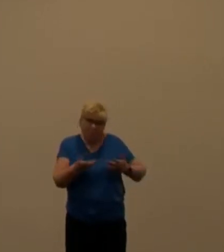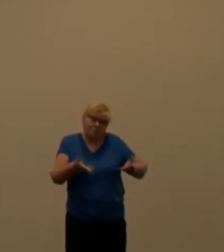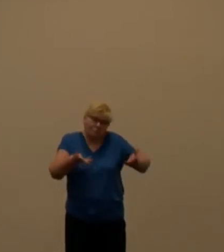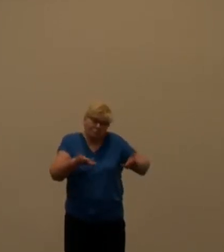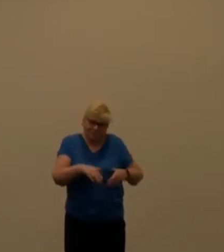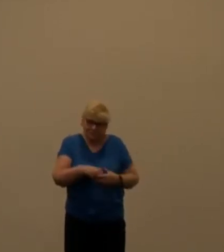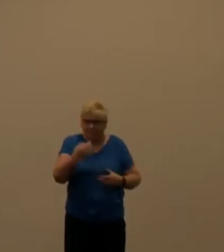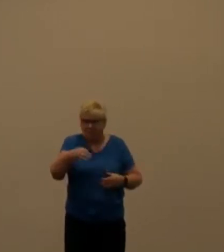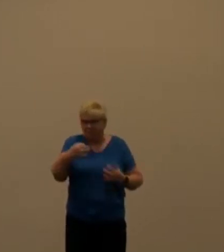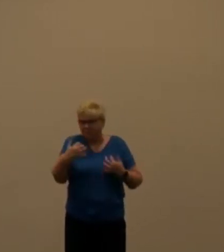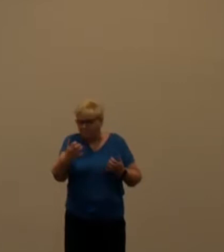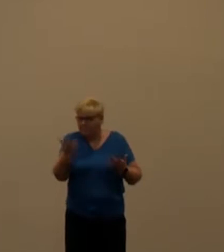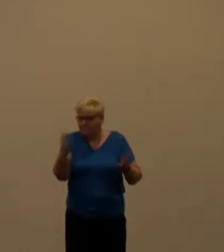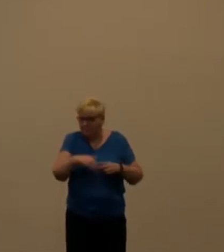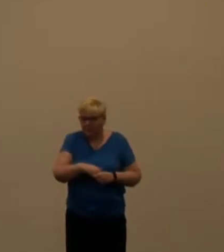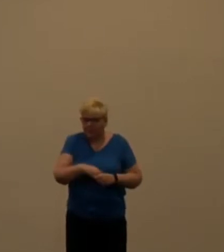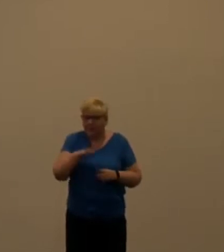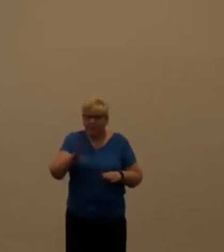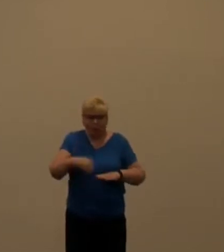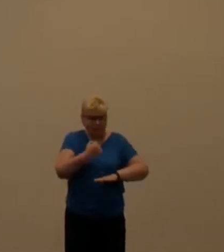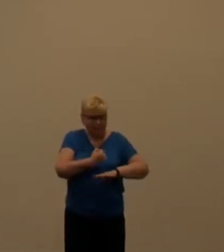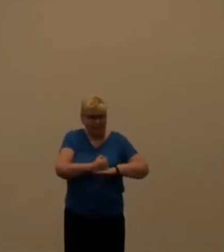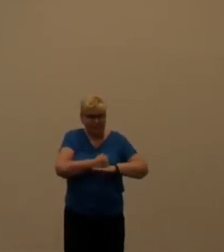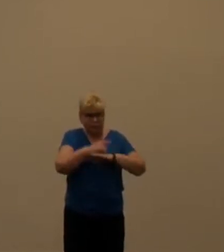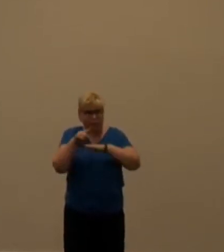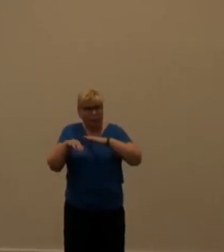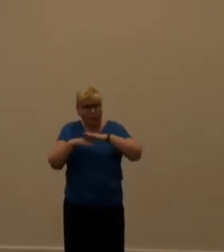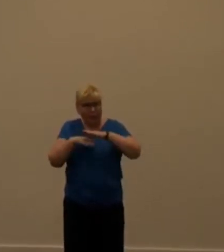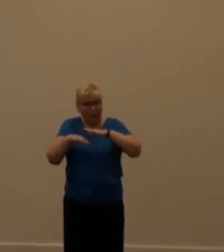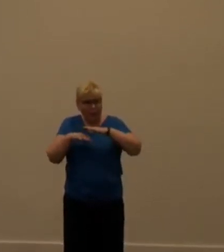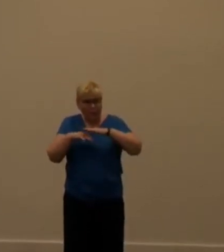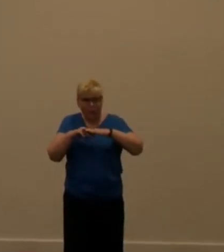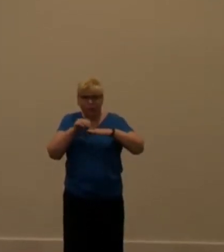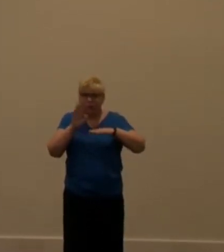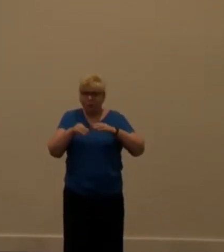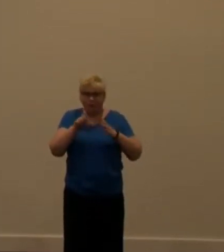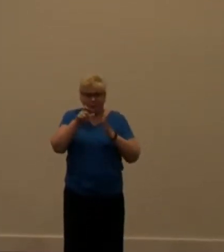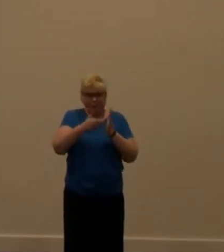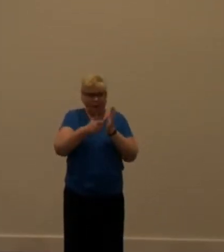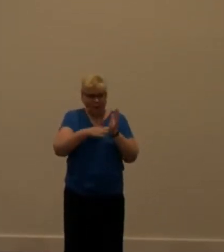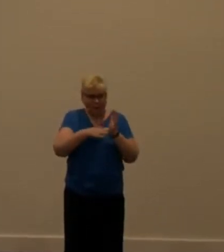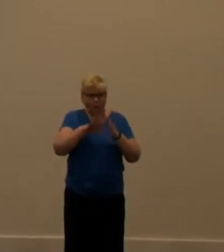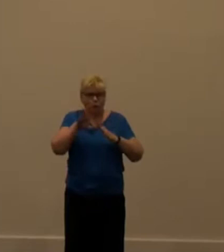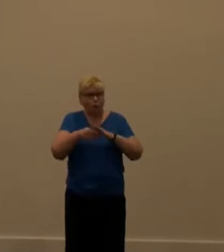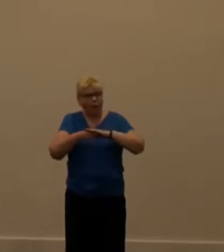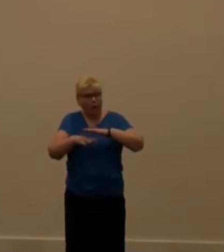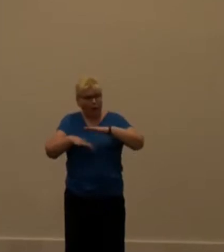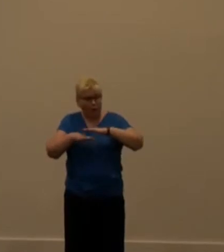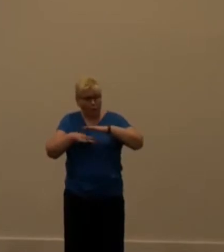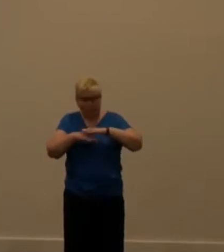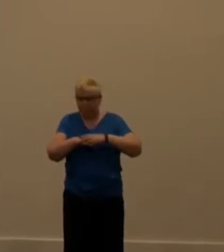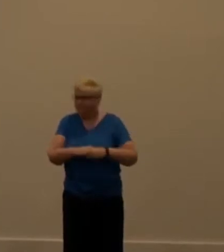So, welcome to this session about from the basement to the cloud, taking your on-premise CRM solution to the cloud. I'll